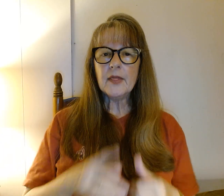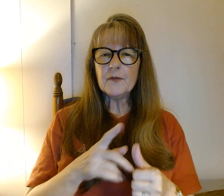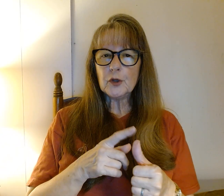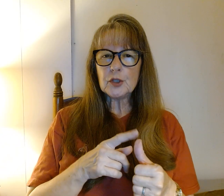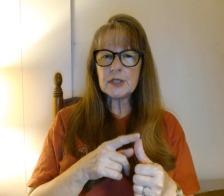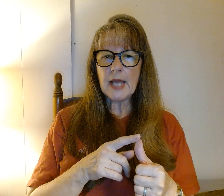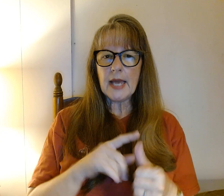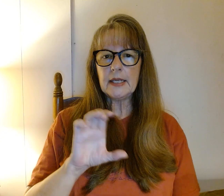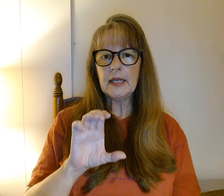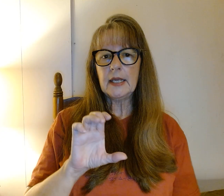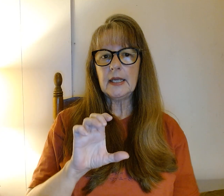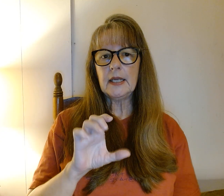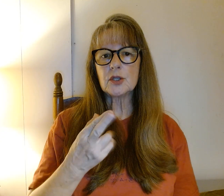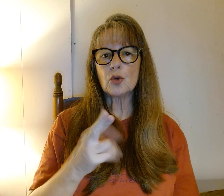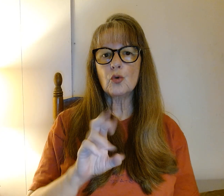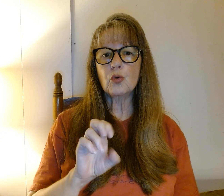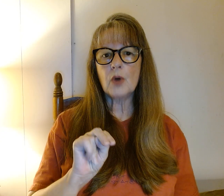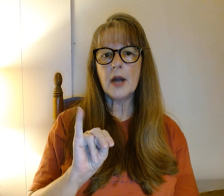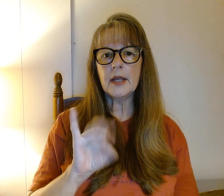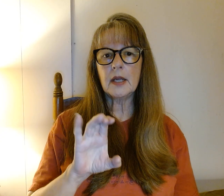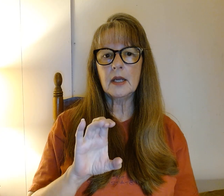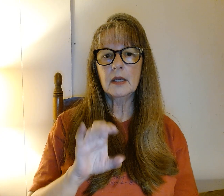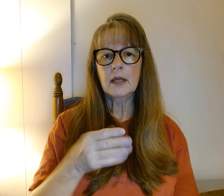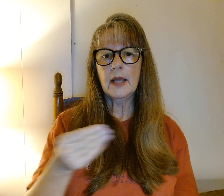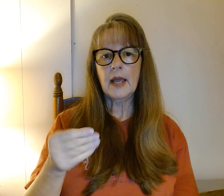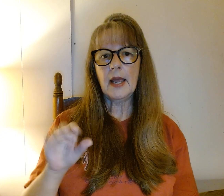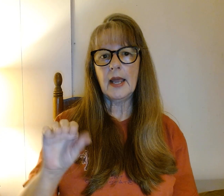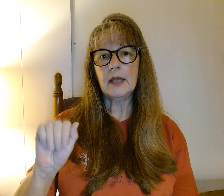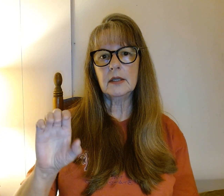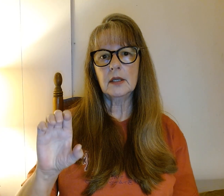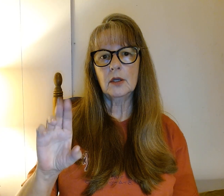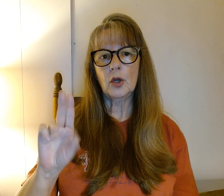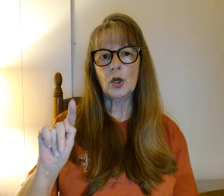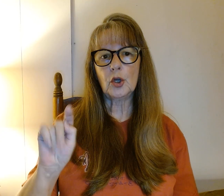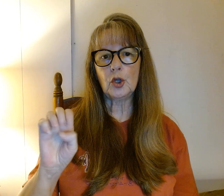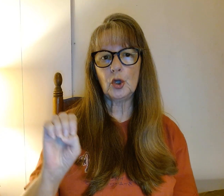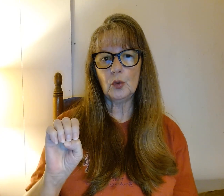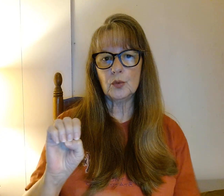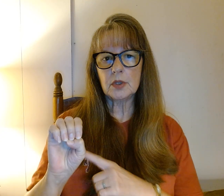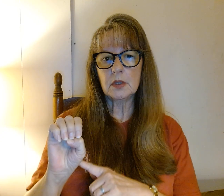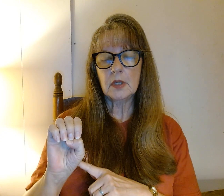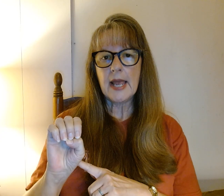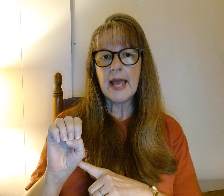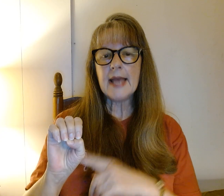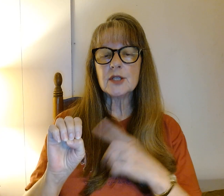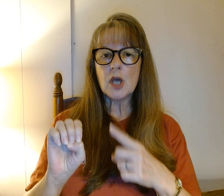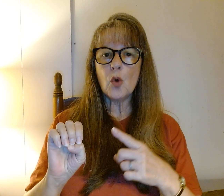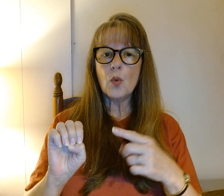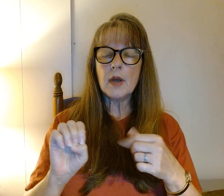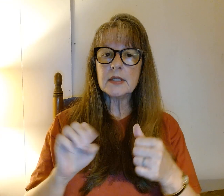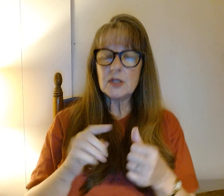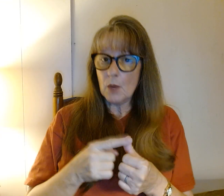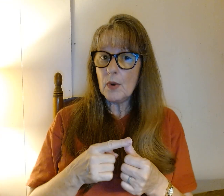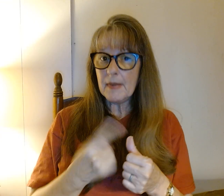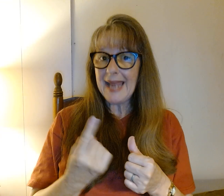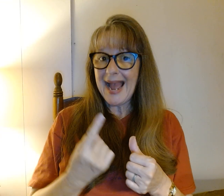first set is chronic and acute. And so someone may ask